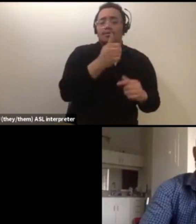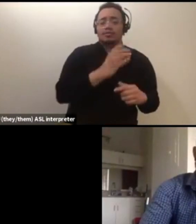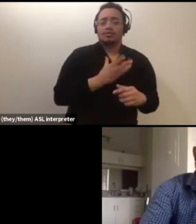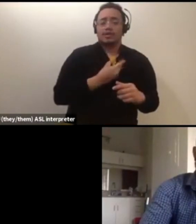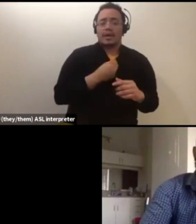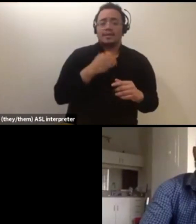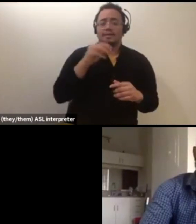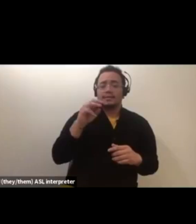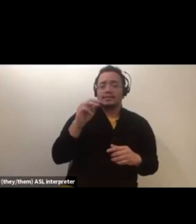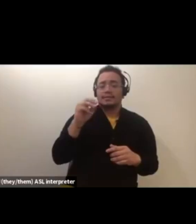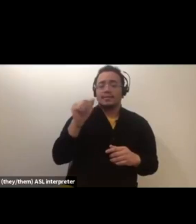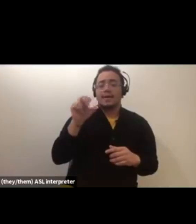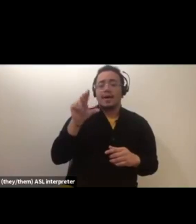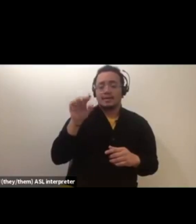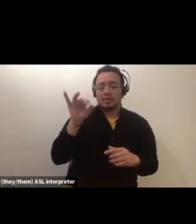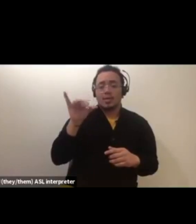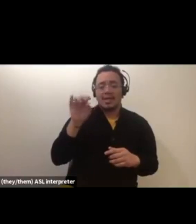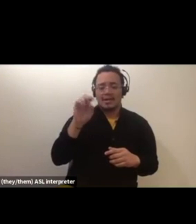valid